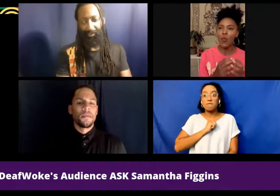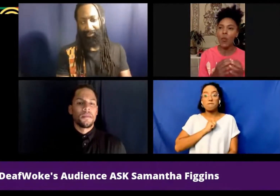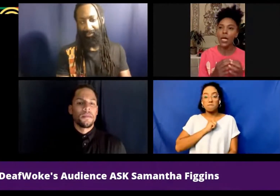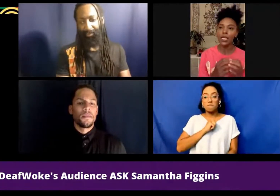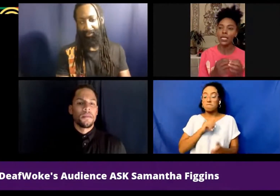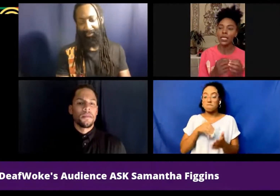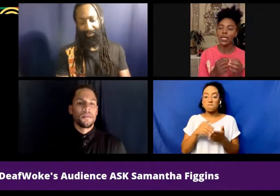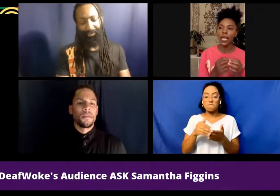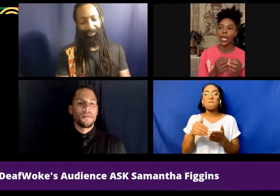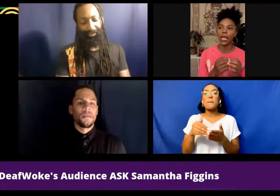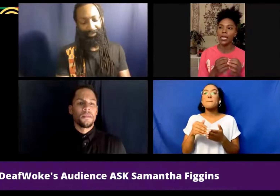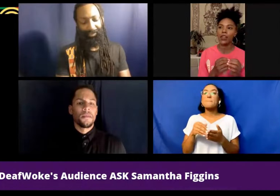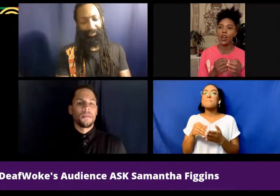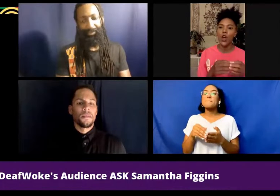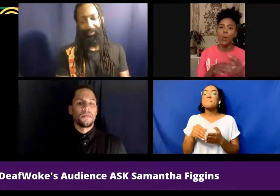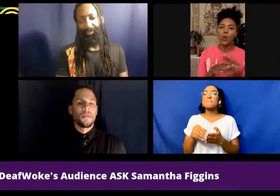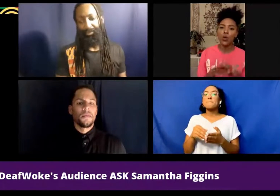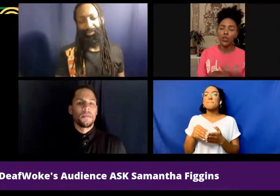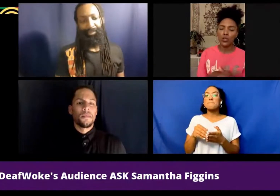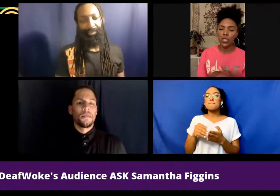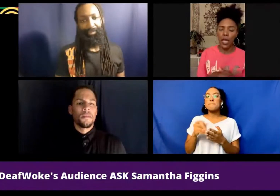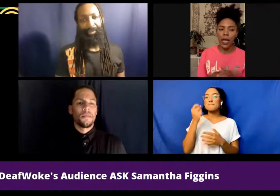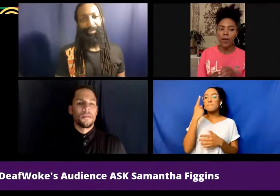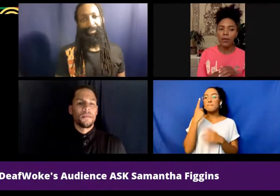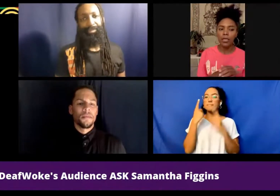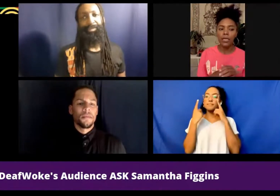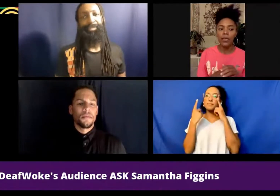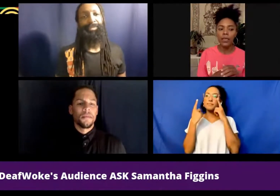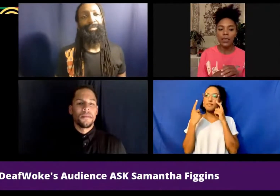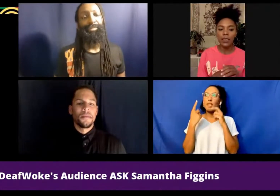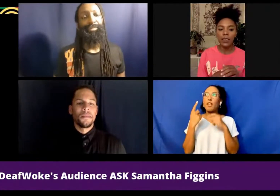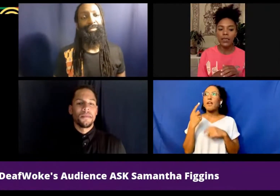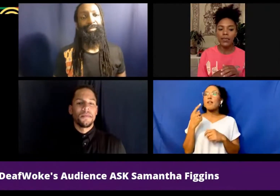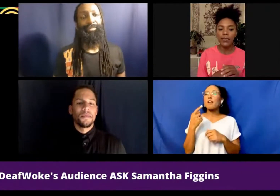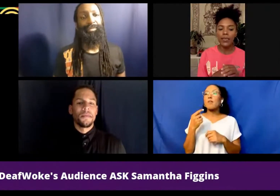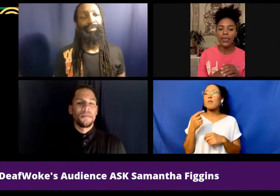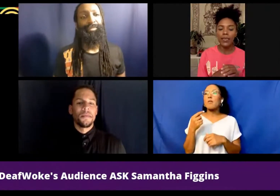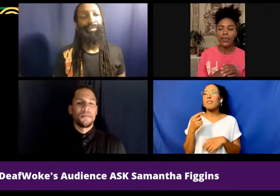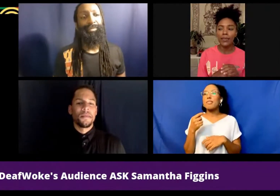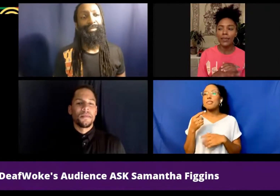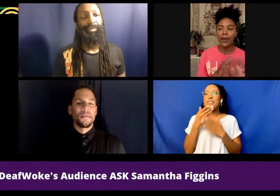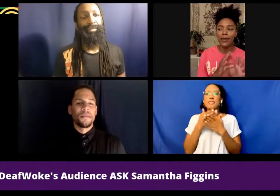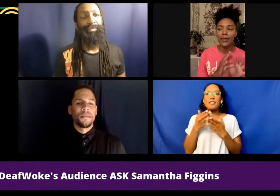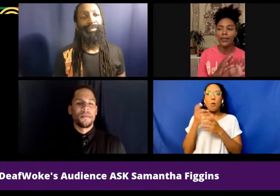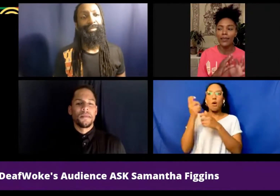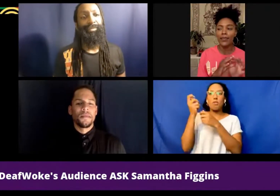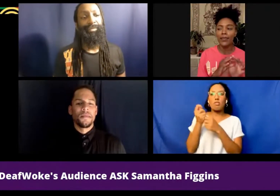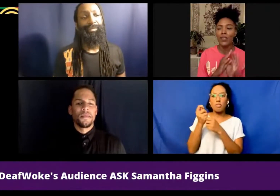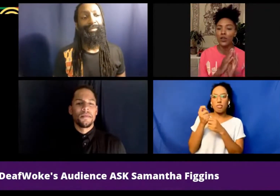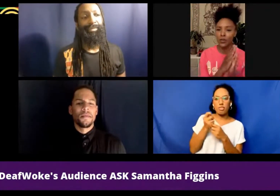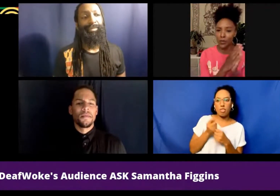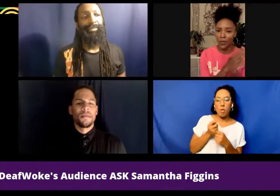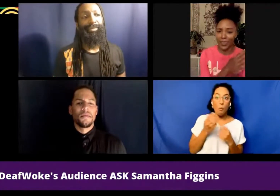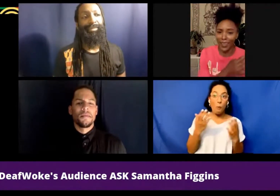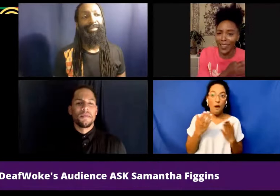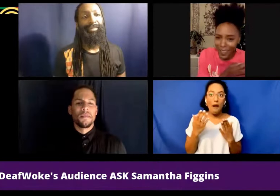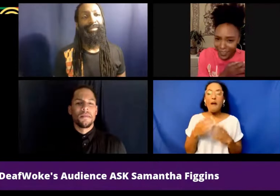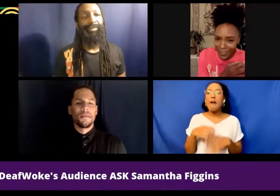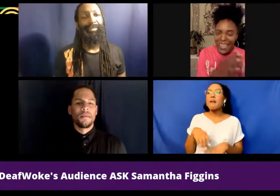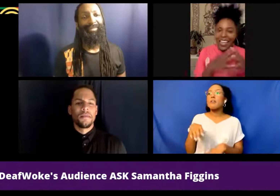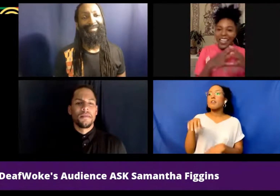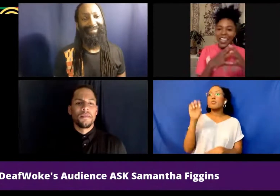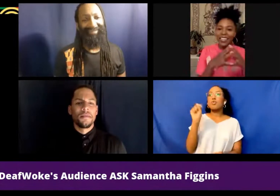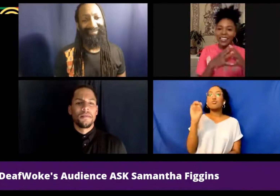I think what can pull you down is the toxicity of social